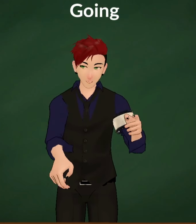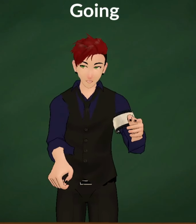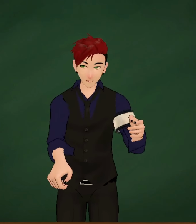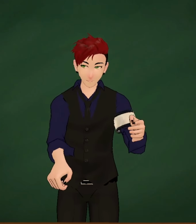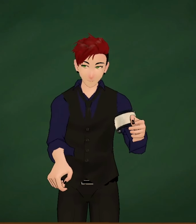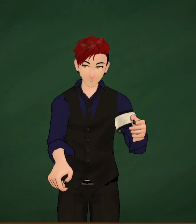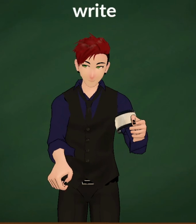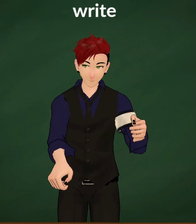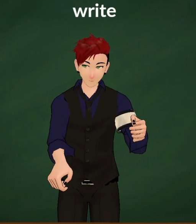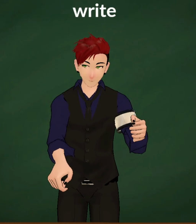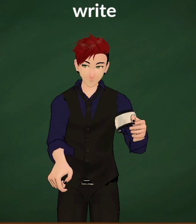But